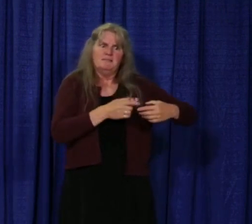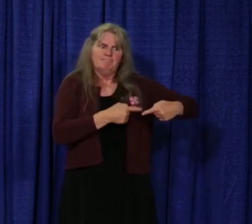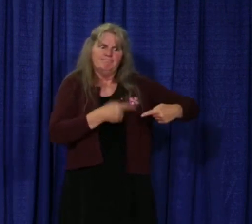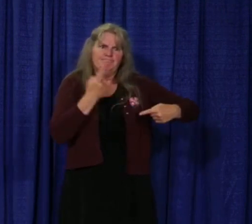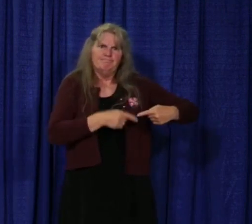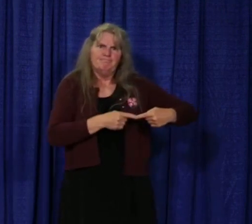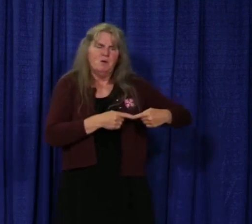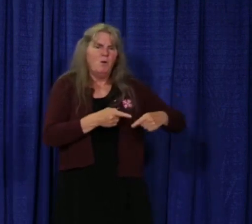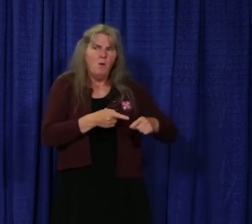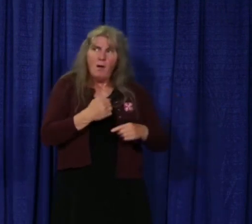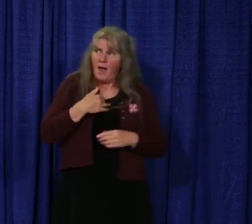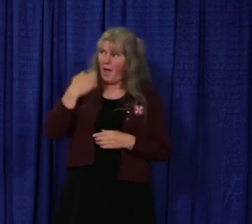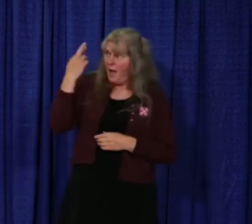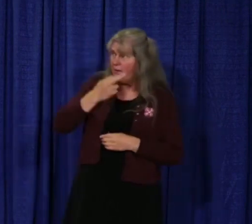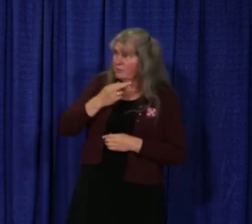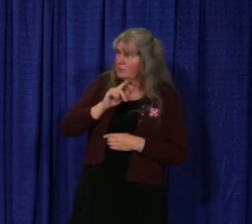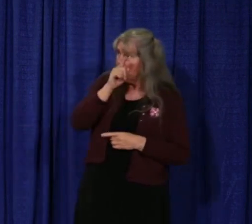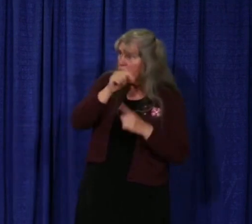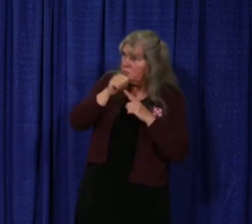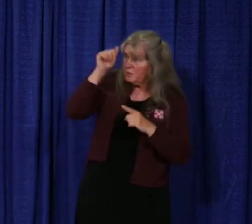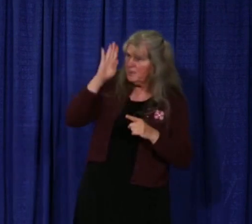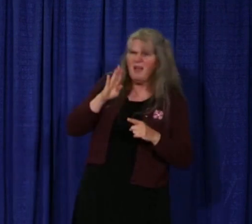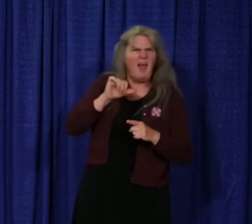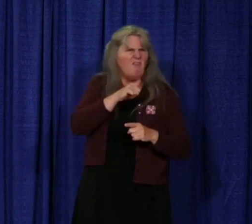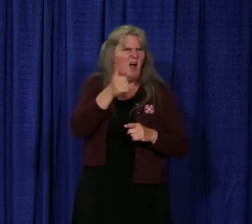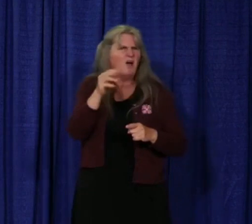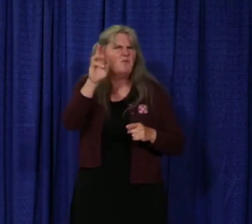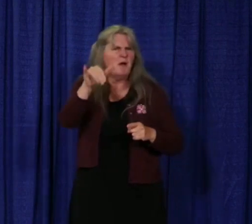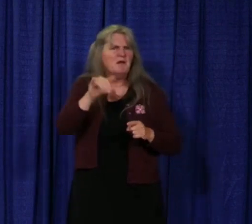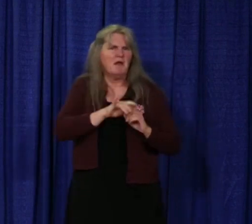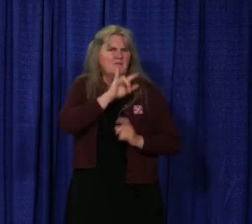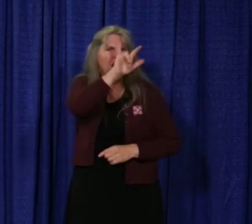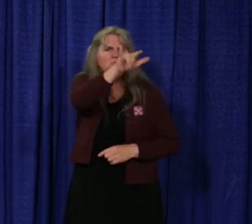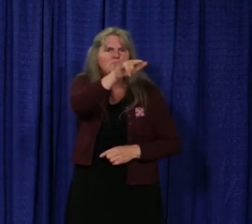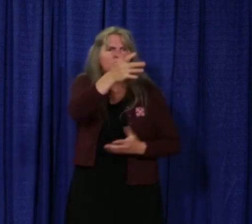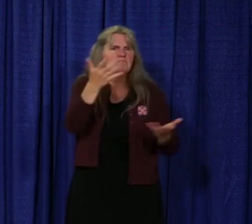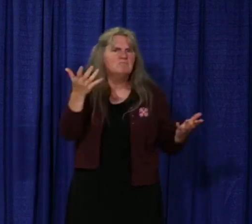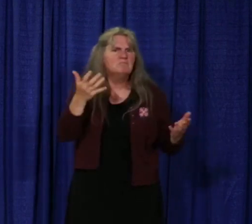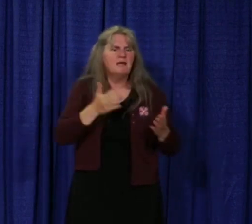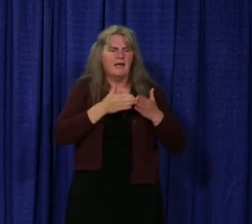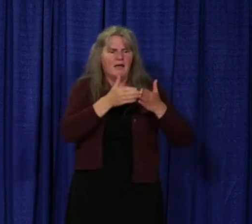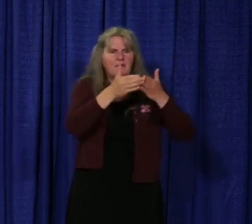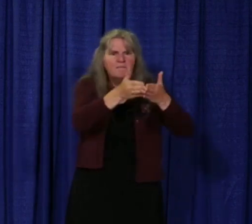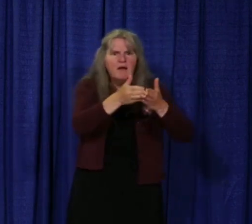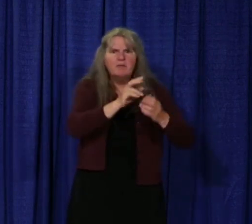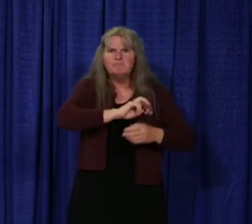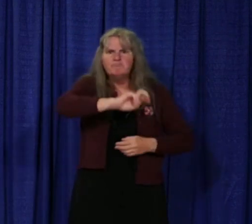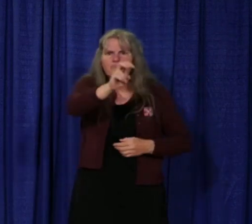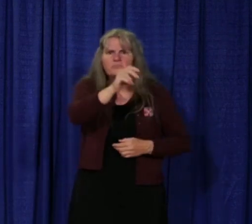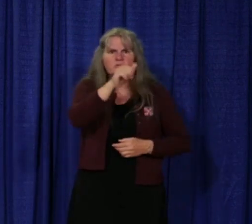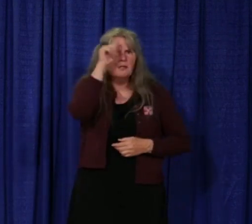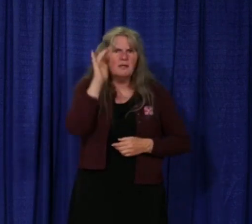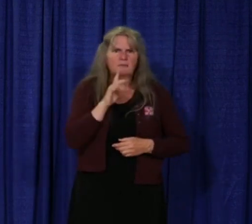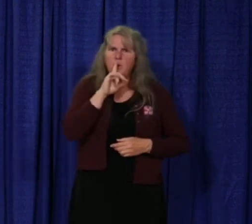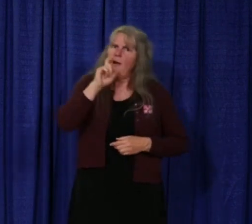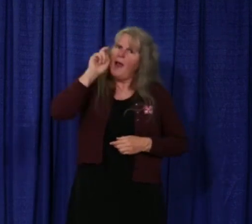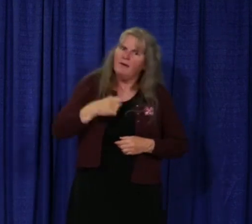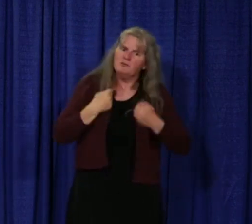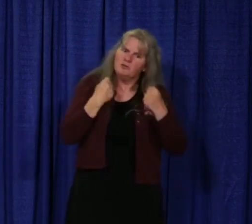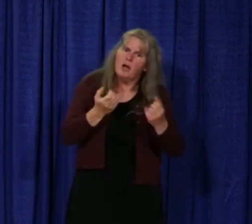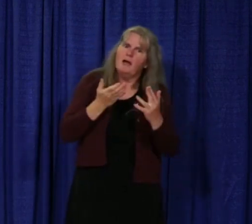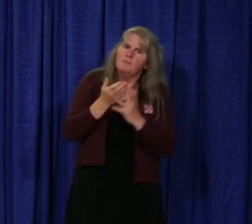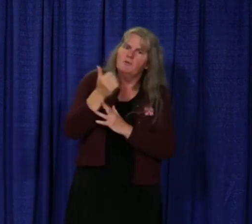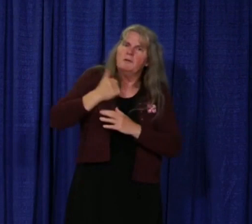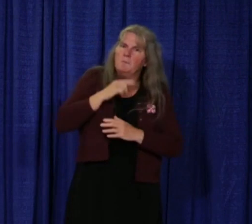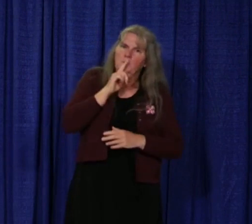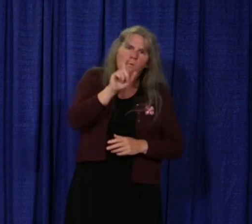into Alaska, well, they do have alternative routes. You can fly, you can take the ferry systems as well. So as we track and monitor